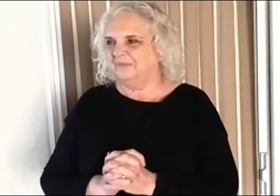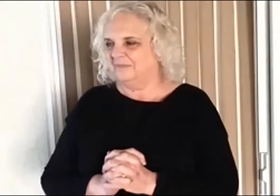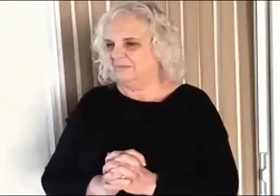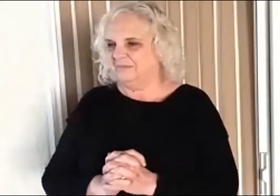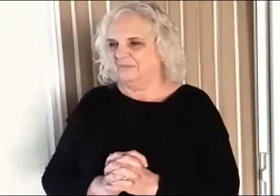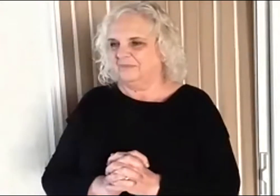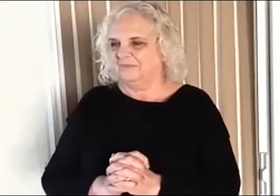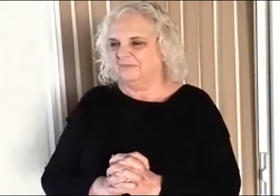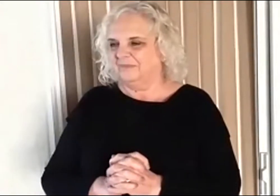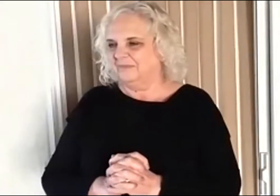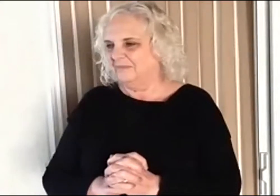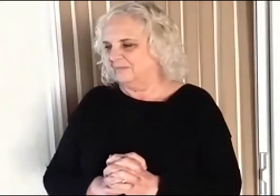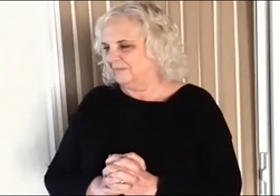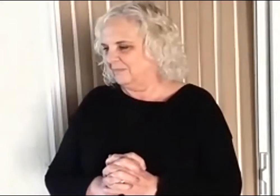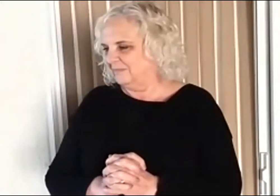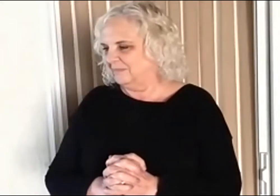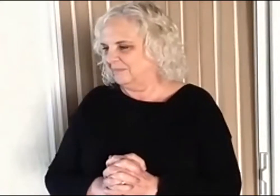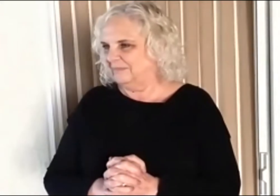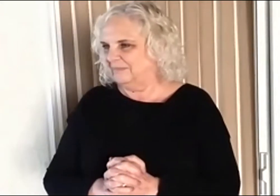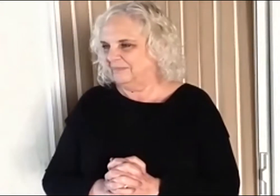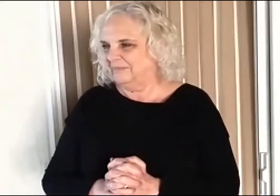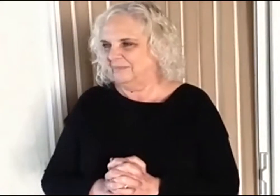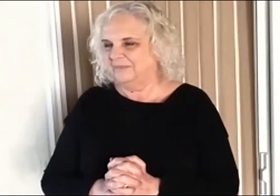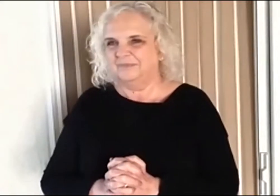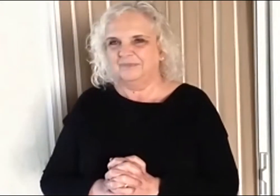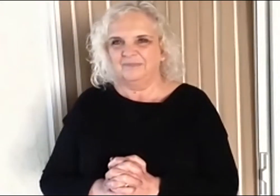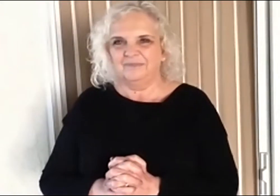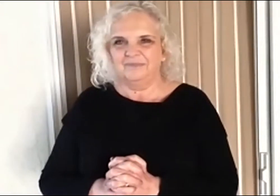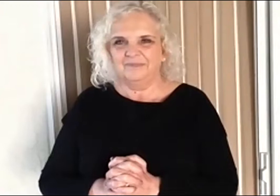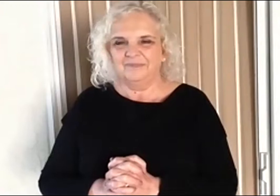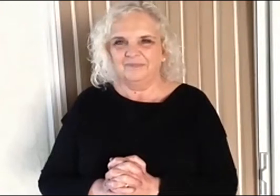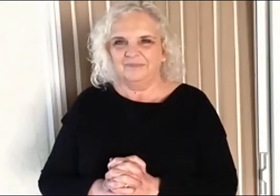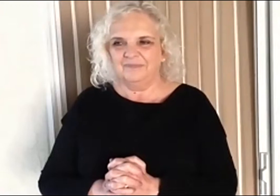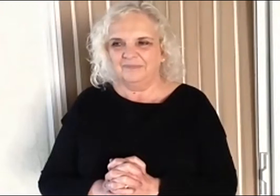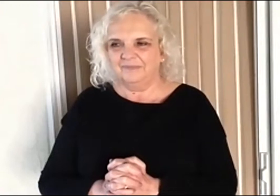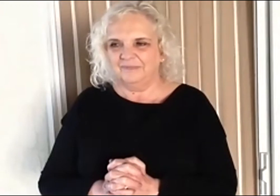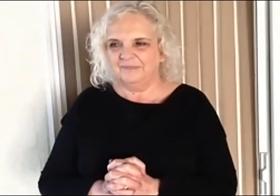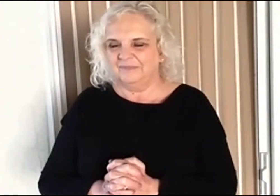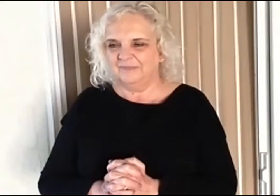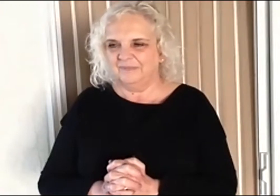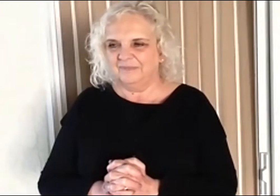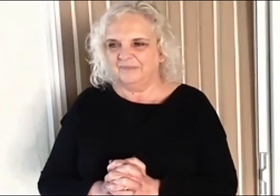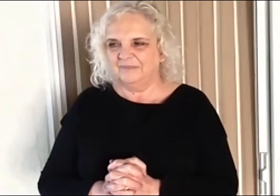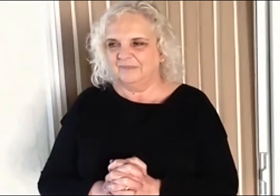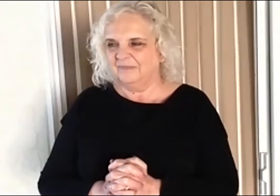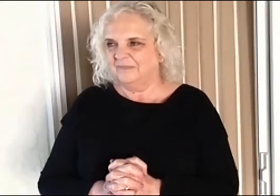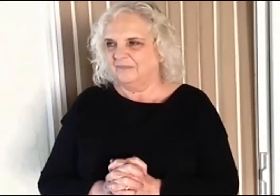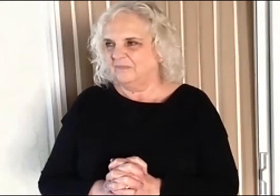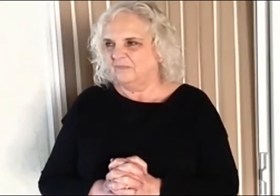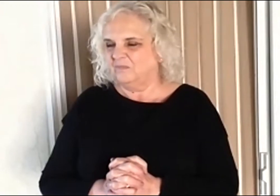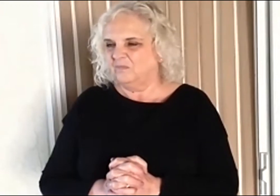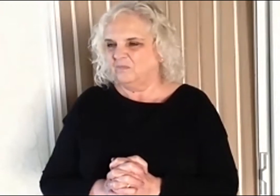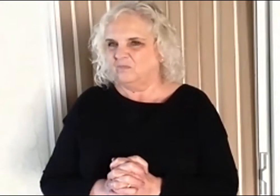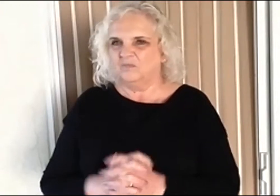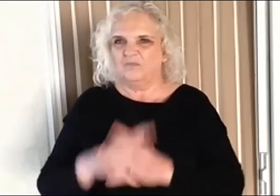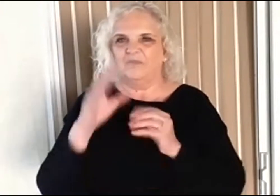I don't think, I'm not sure what. Oh, New Zealand's on. Mary Jean O'Donnell. Thanks so much for sharing this with us.